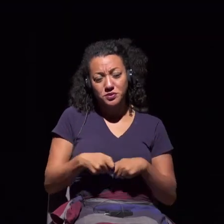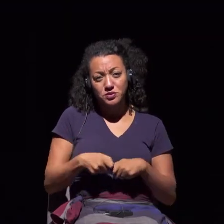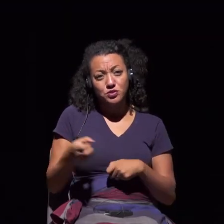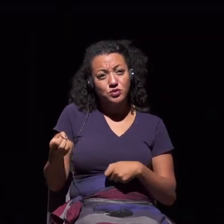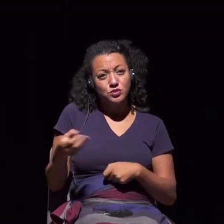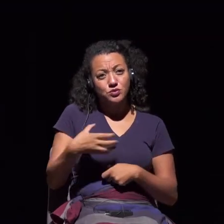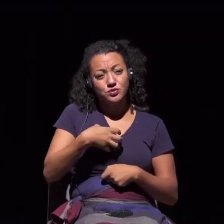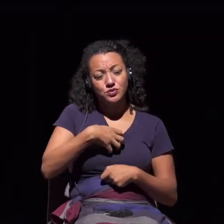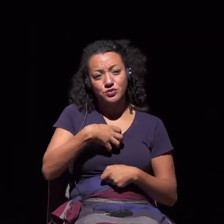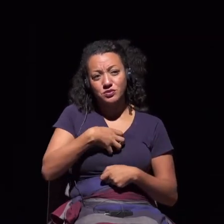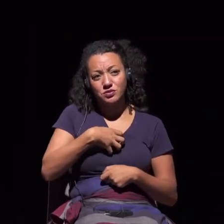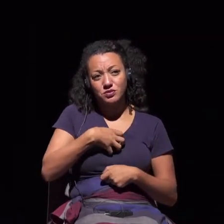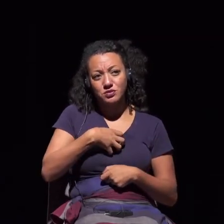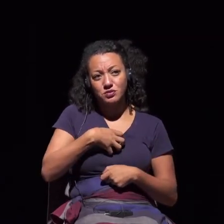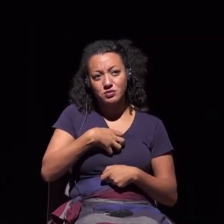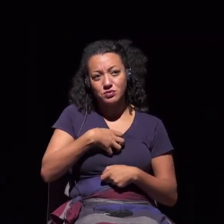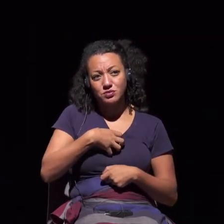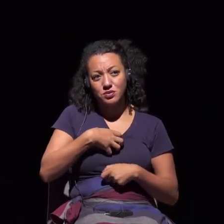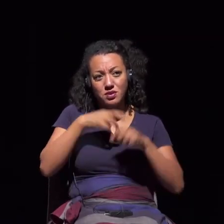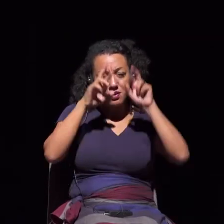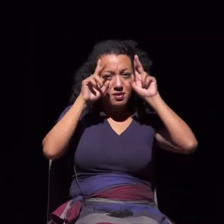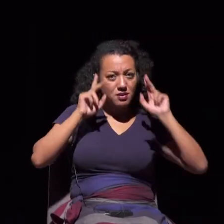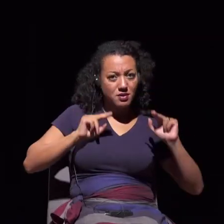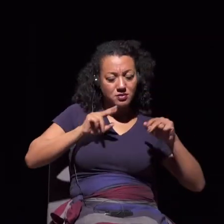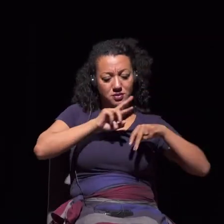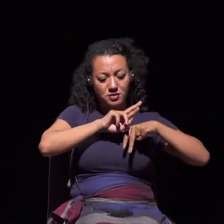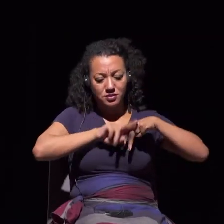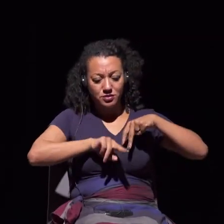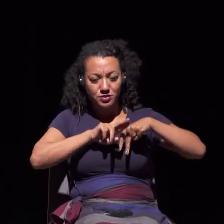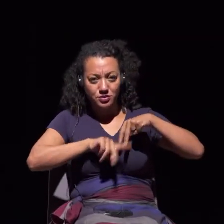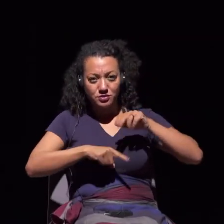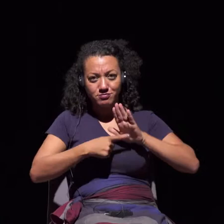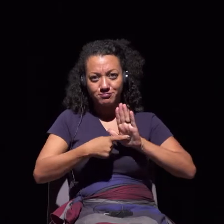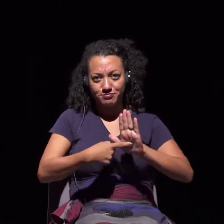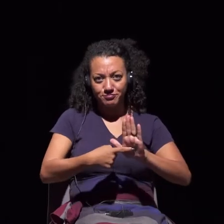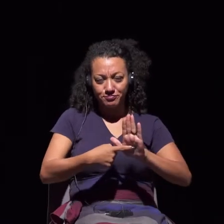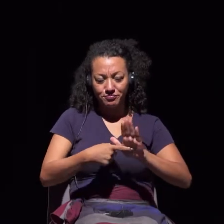is performed. And I'm really interested in the way that